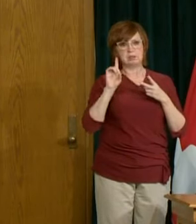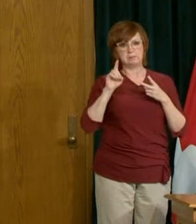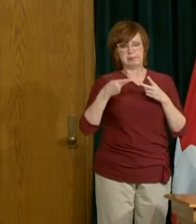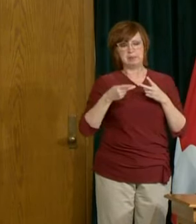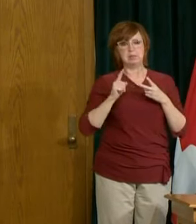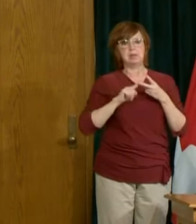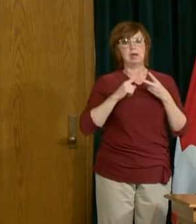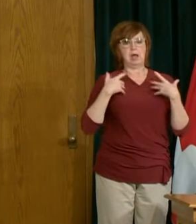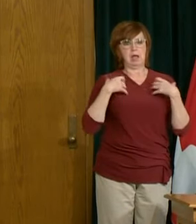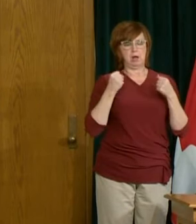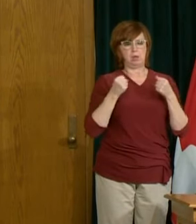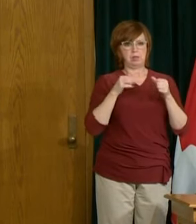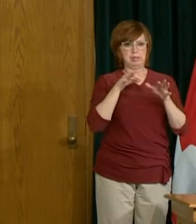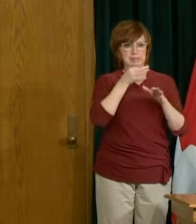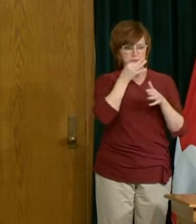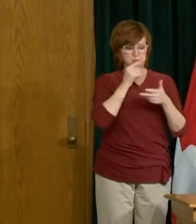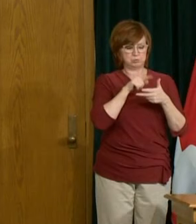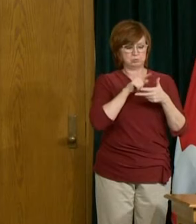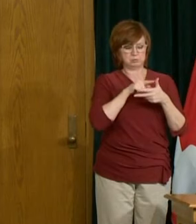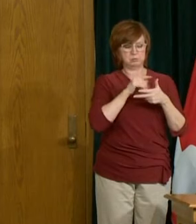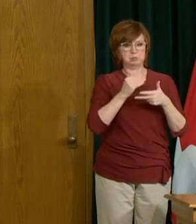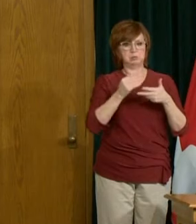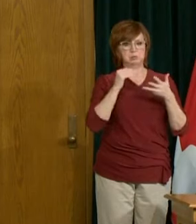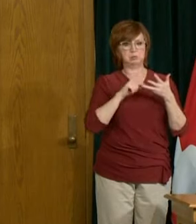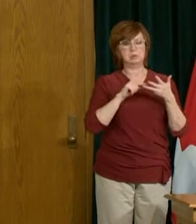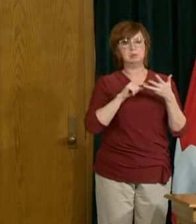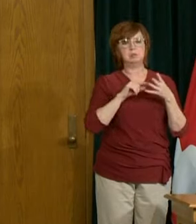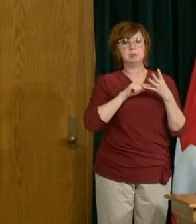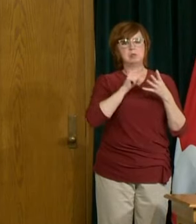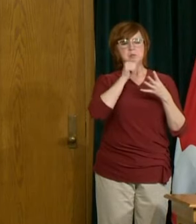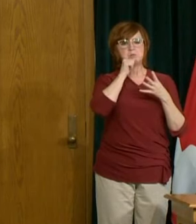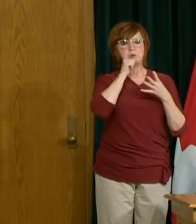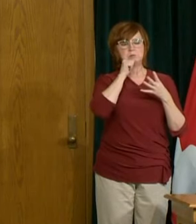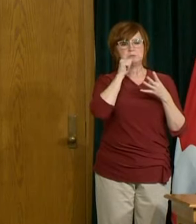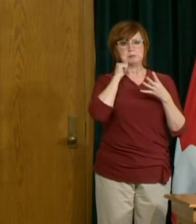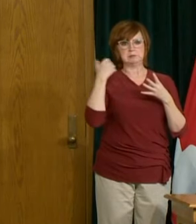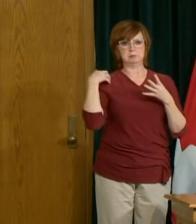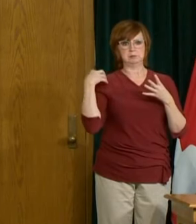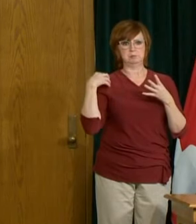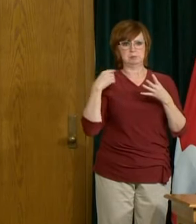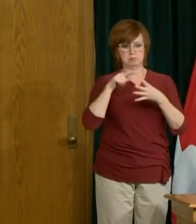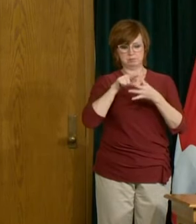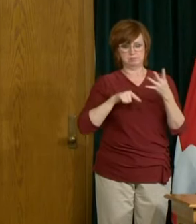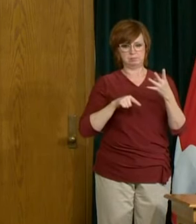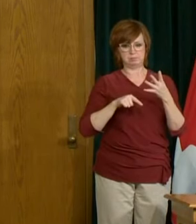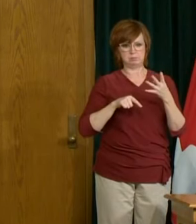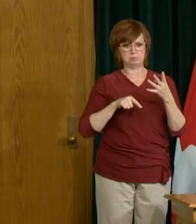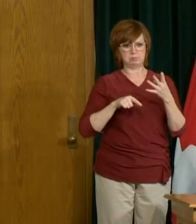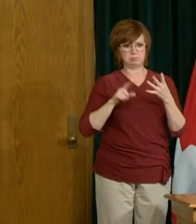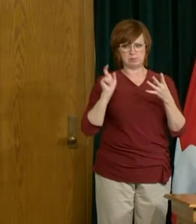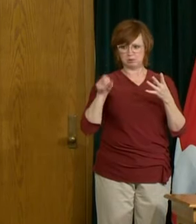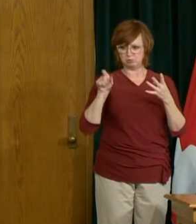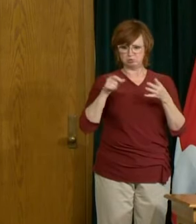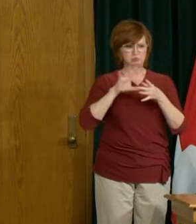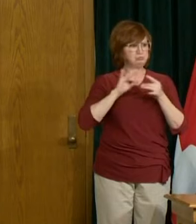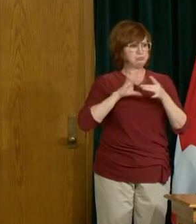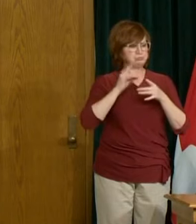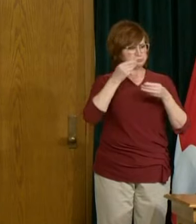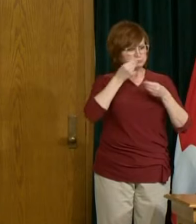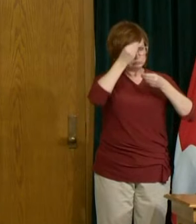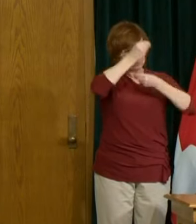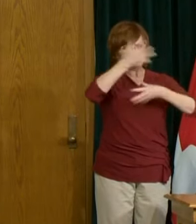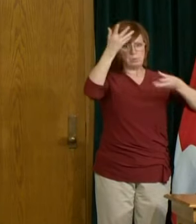now, along with the Saskatchewan Information and Privacy Commissioner, all say that you should immediately release statistics on coronavirus